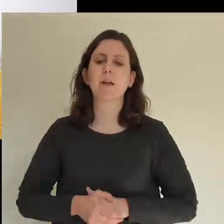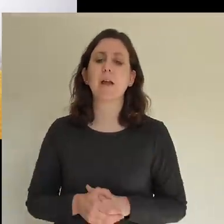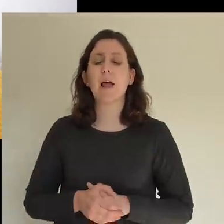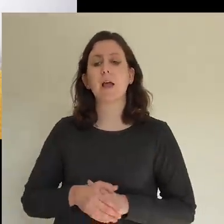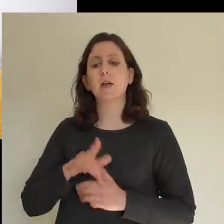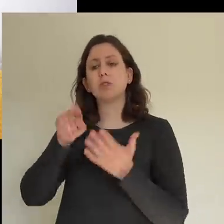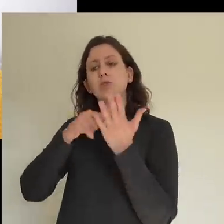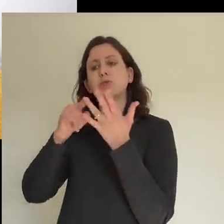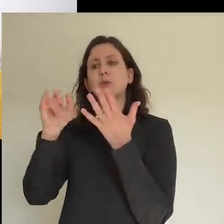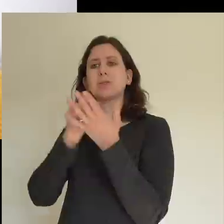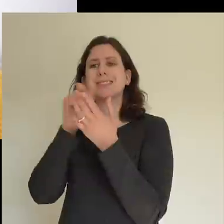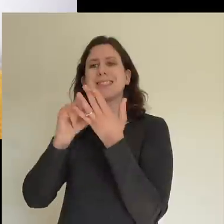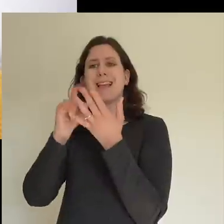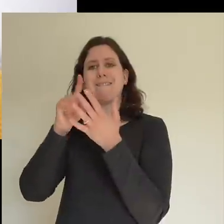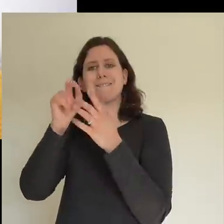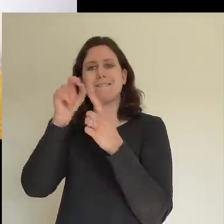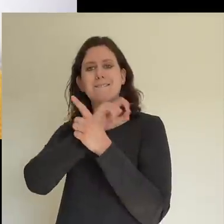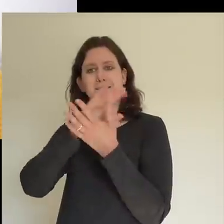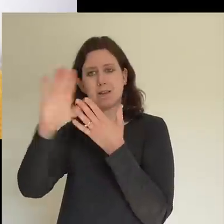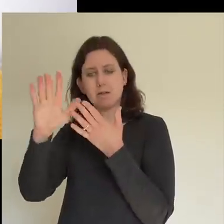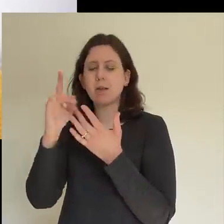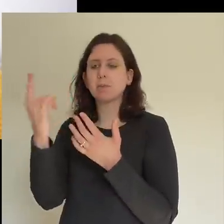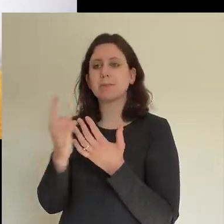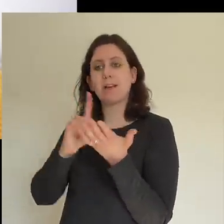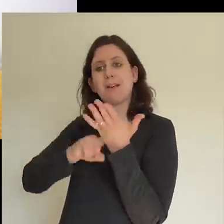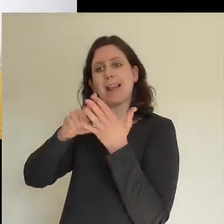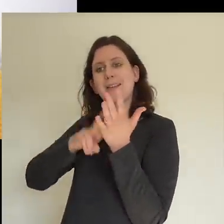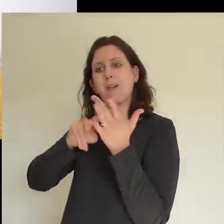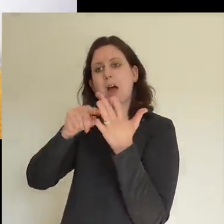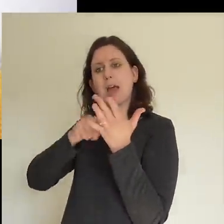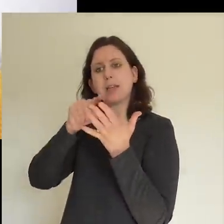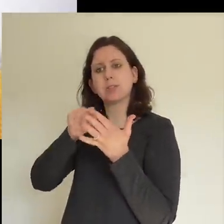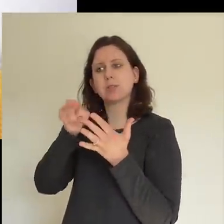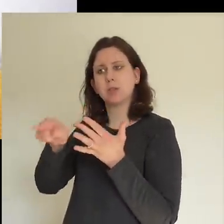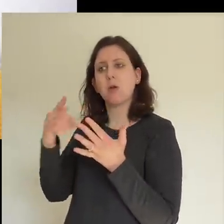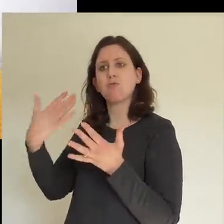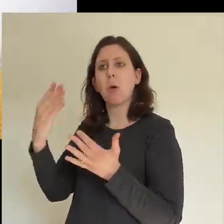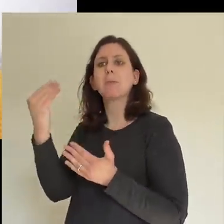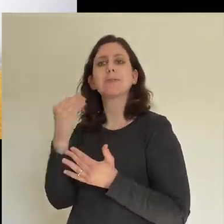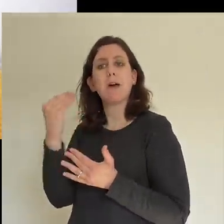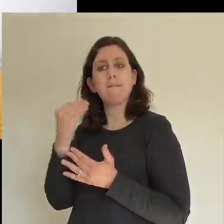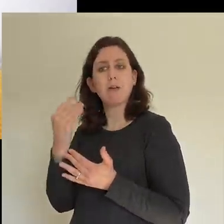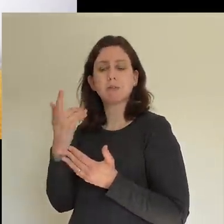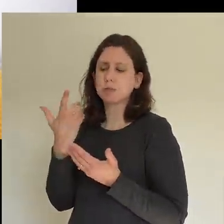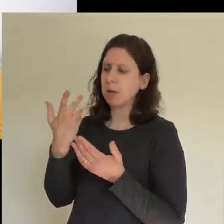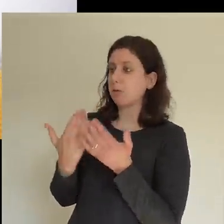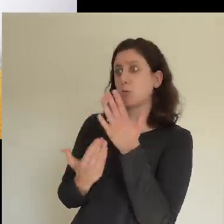Barnabas, which means son of encouragement, sold a field he owned and brought the money and put it at the apostles'